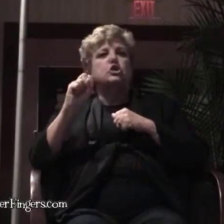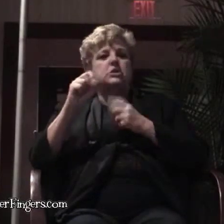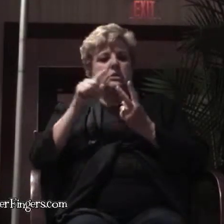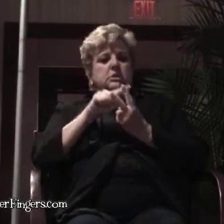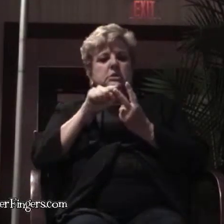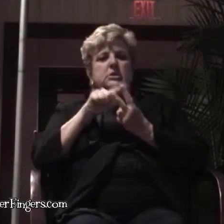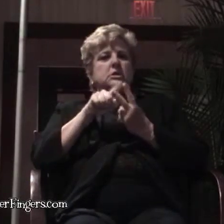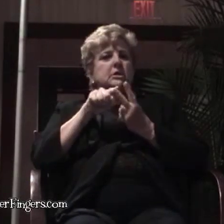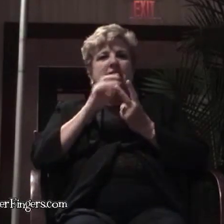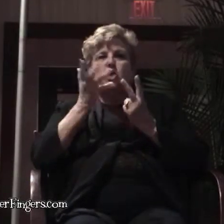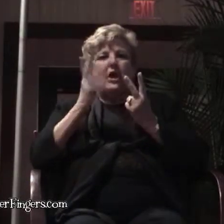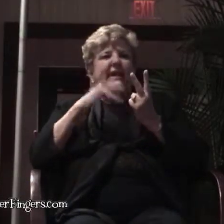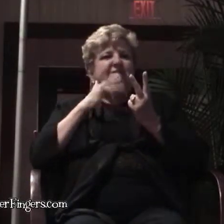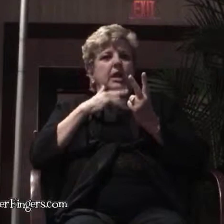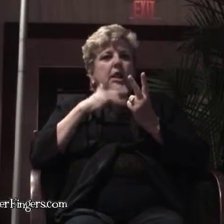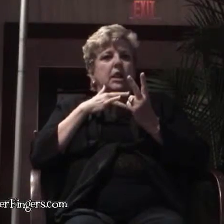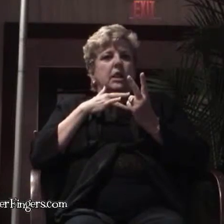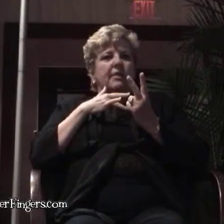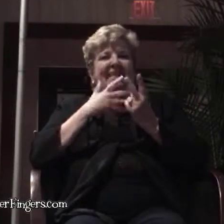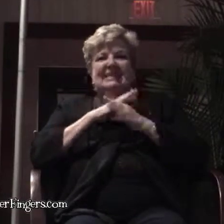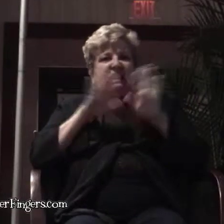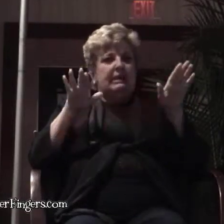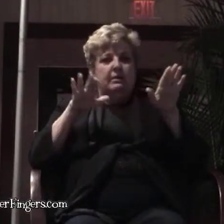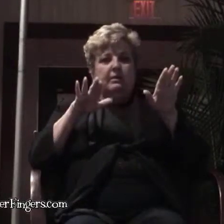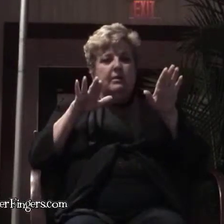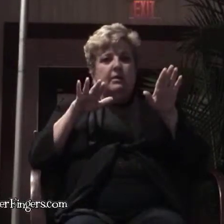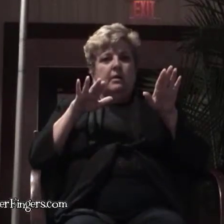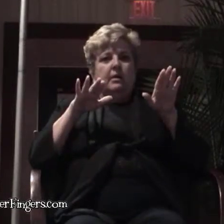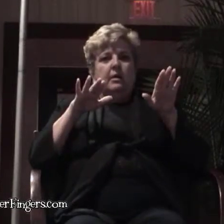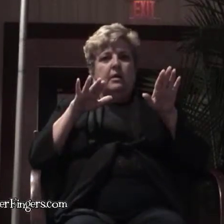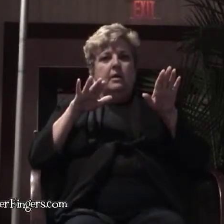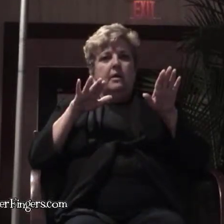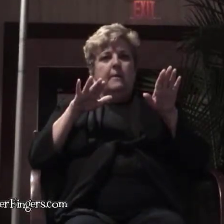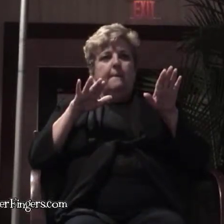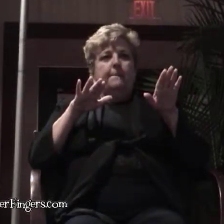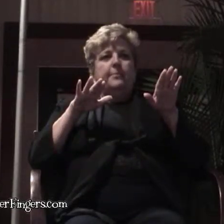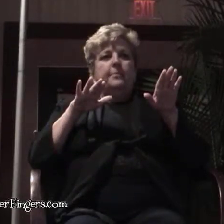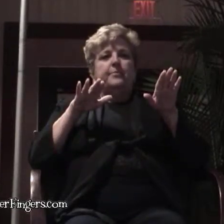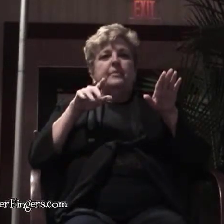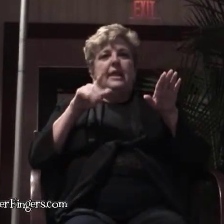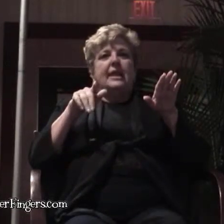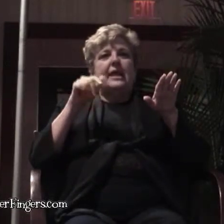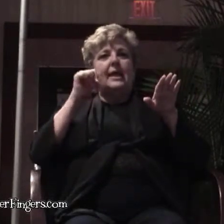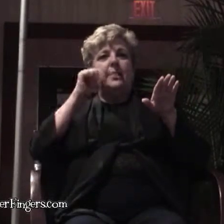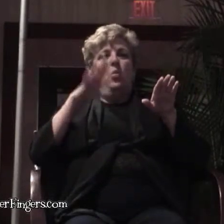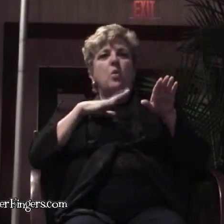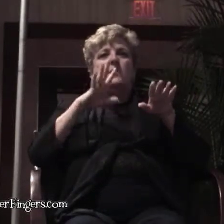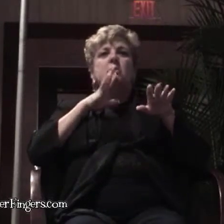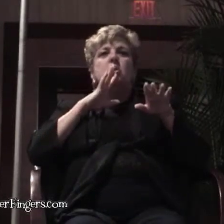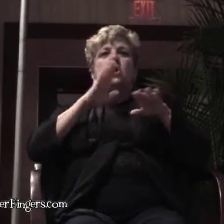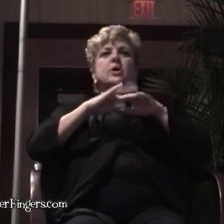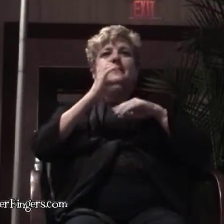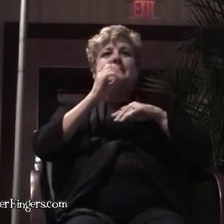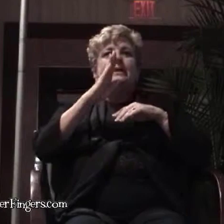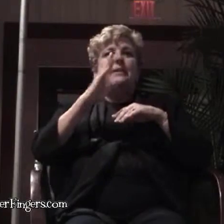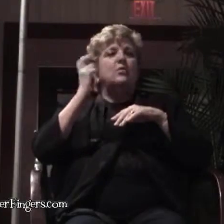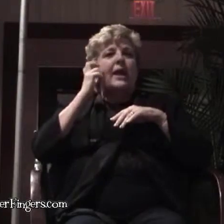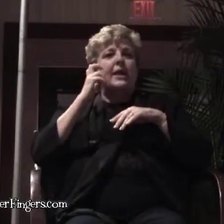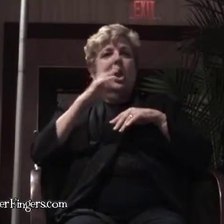legs, blind, he can feel with two fingers. And he met a woman talking on CB radio, and they got married and had two kids. And he sails, and he